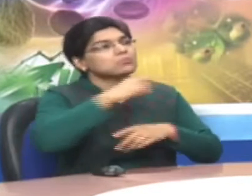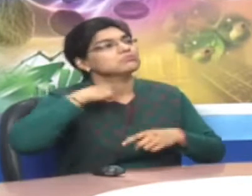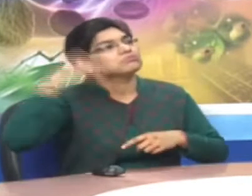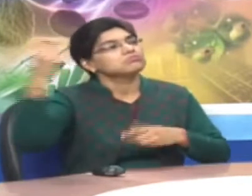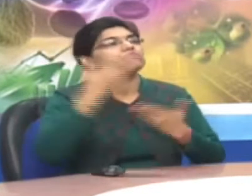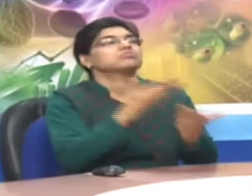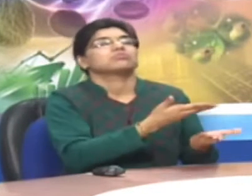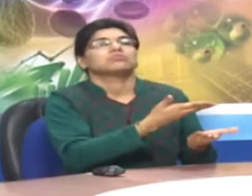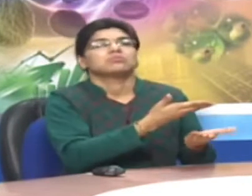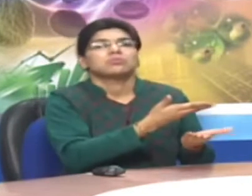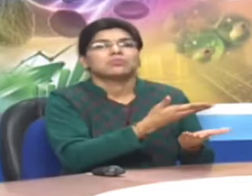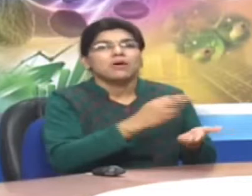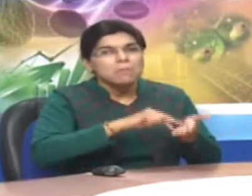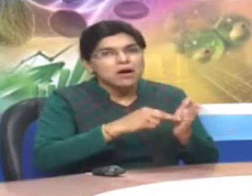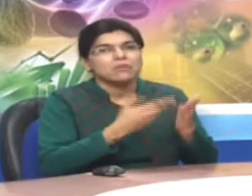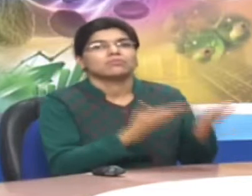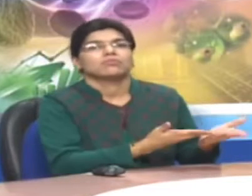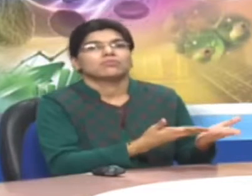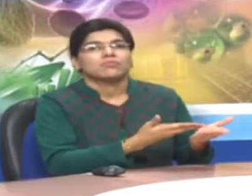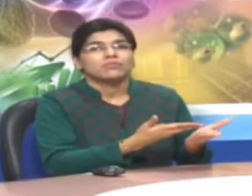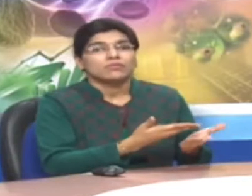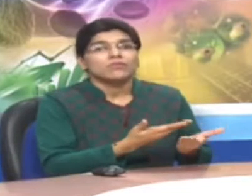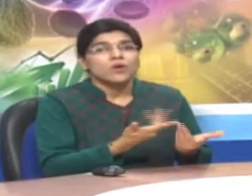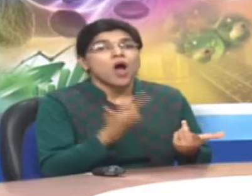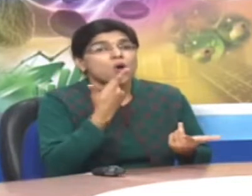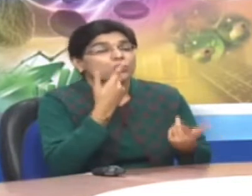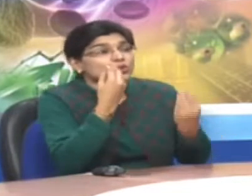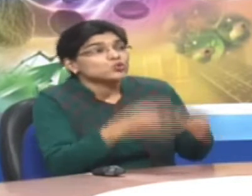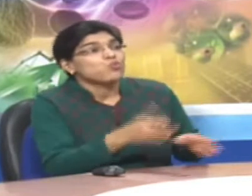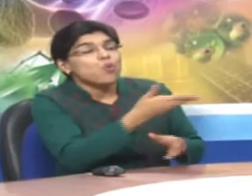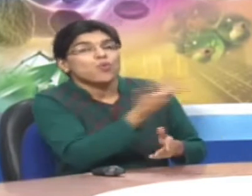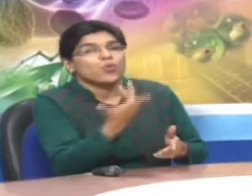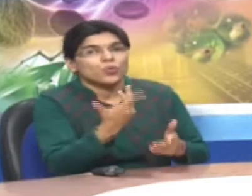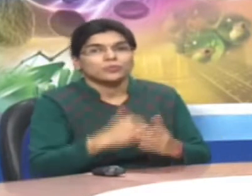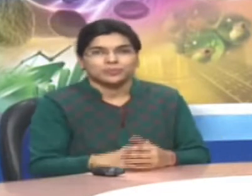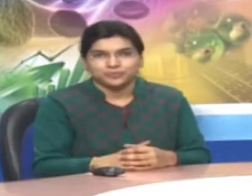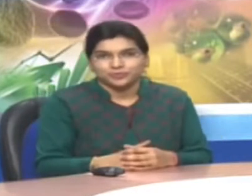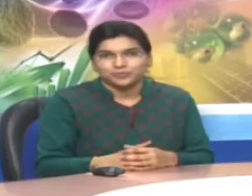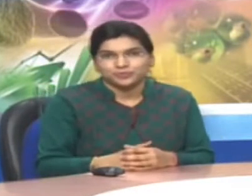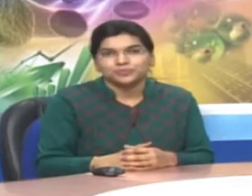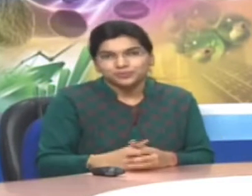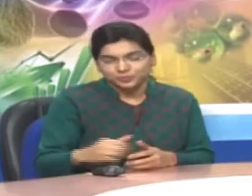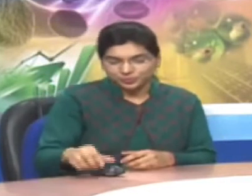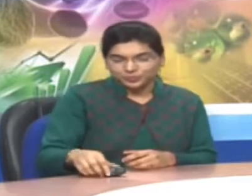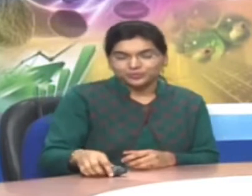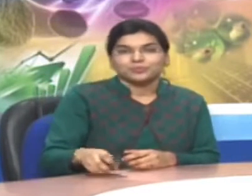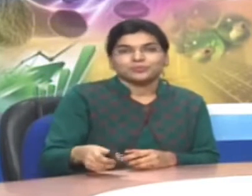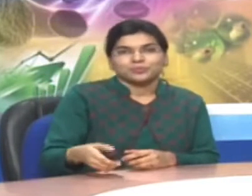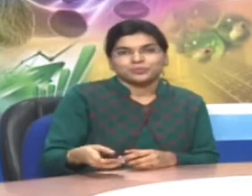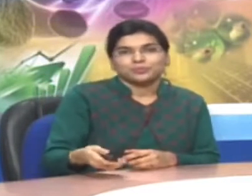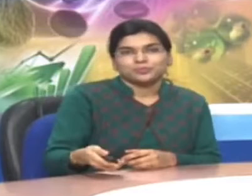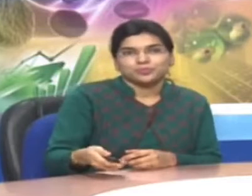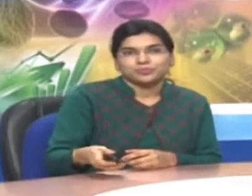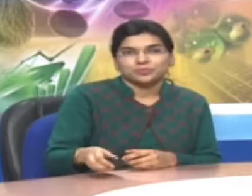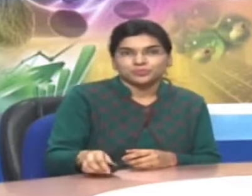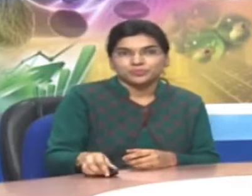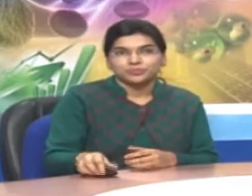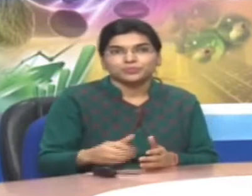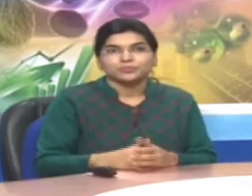you'll hang for sure. If not as yourself, then as Vincent Charles